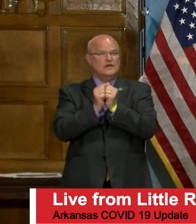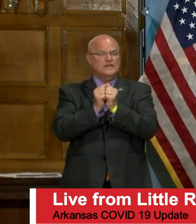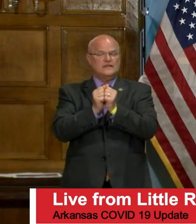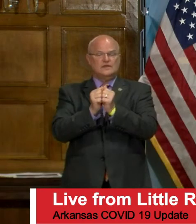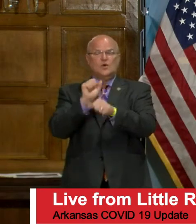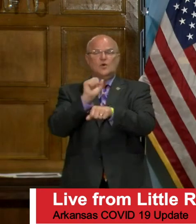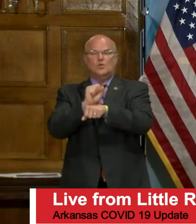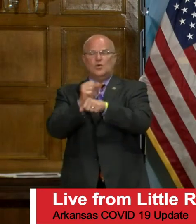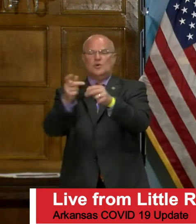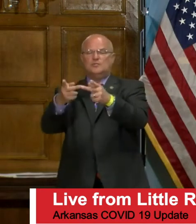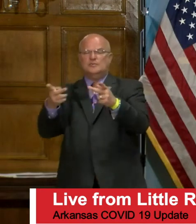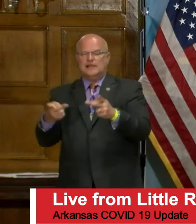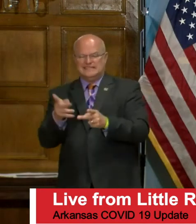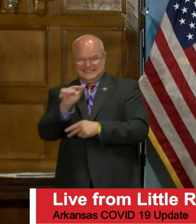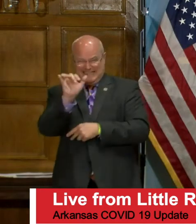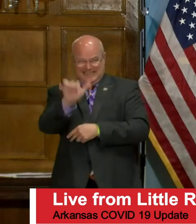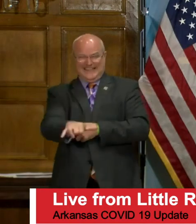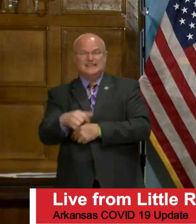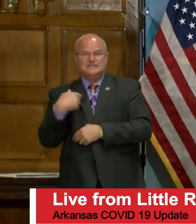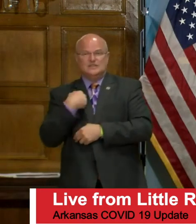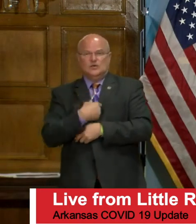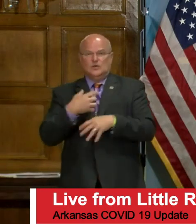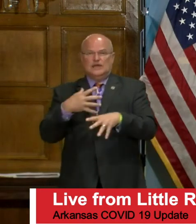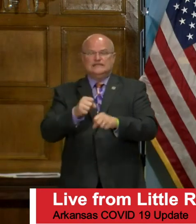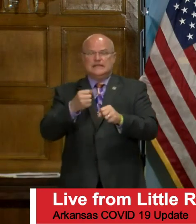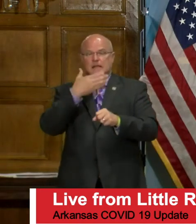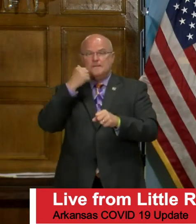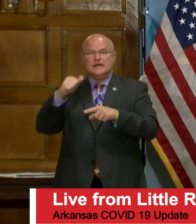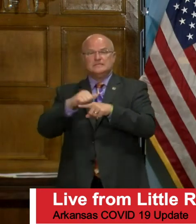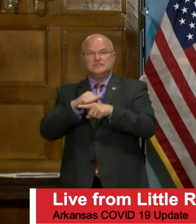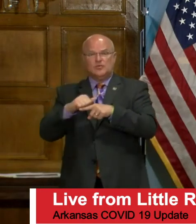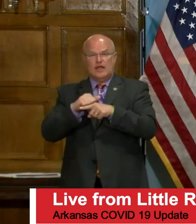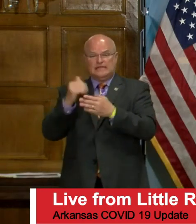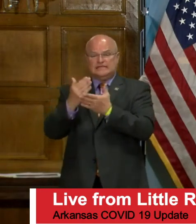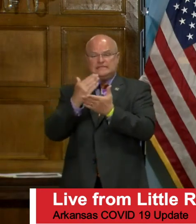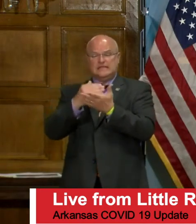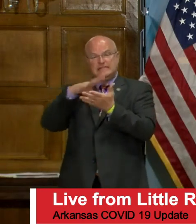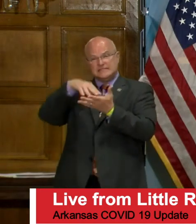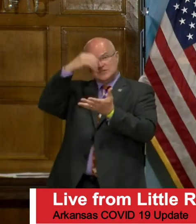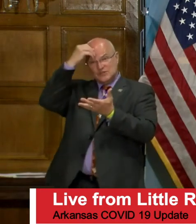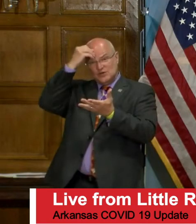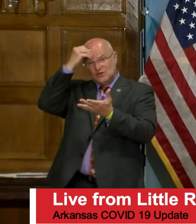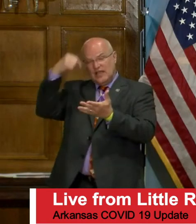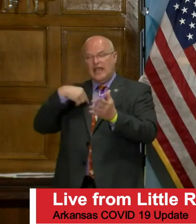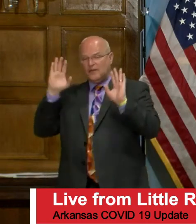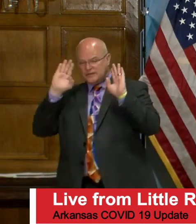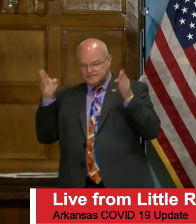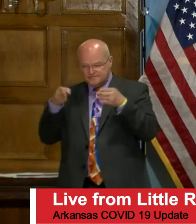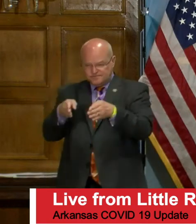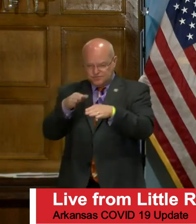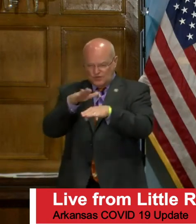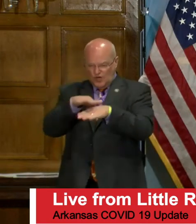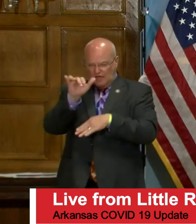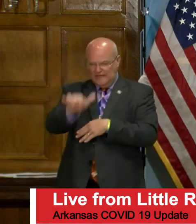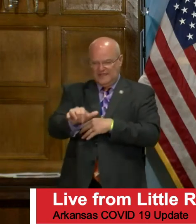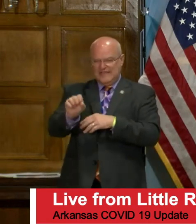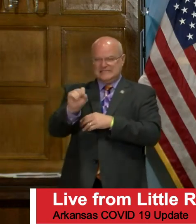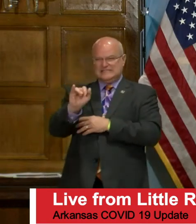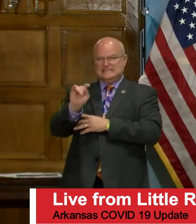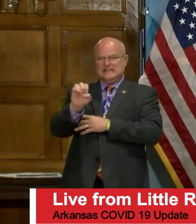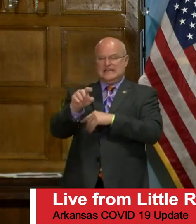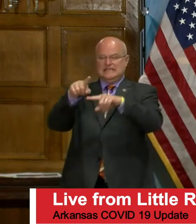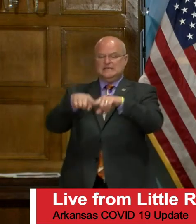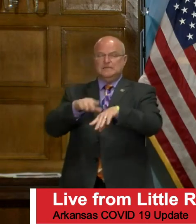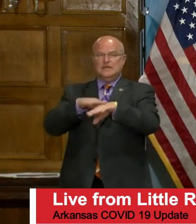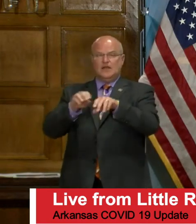work sites on that, so we can take best practices, lessons learned, and we tailor it to the site, again, depending